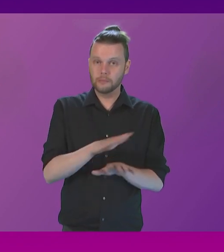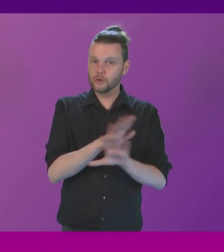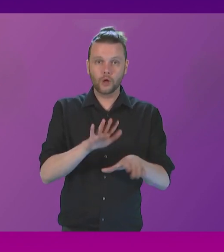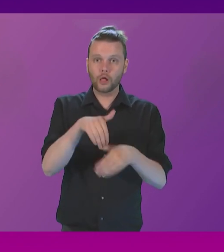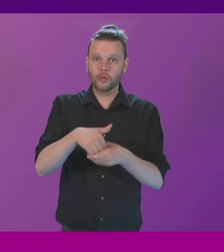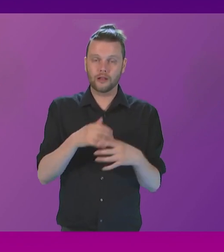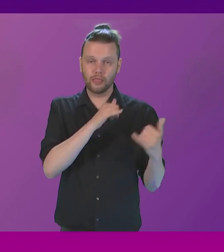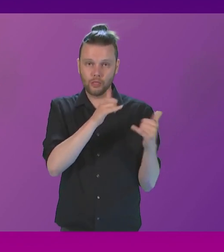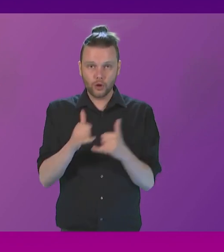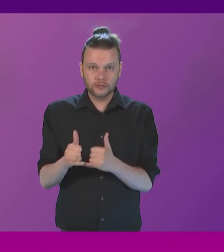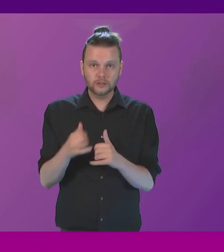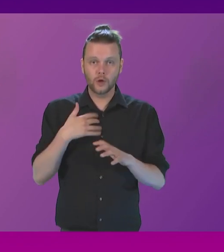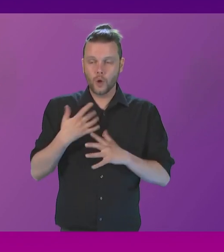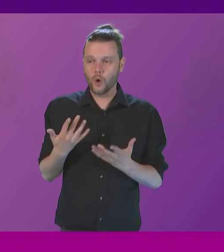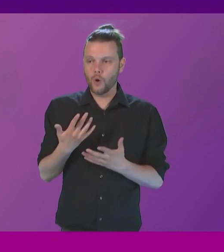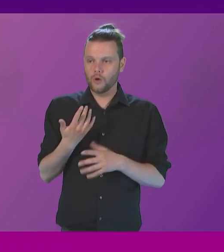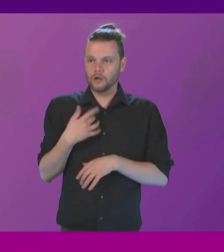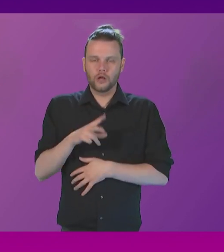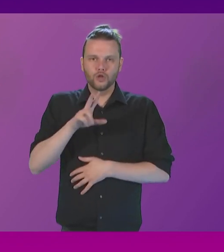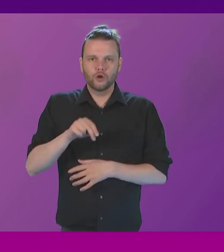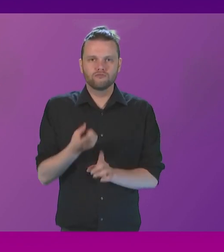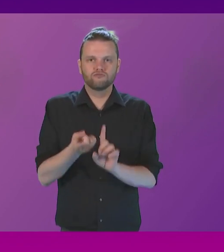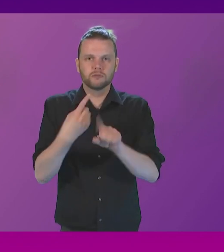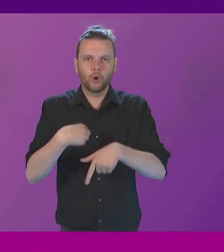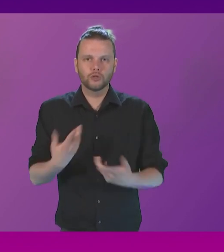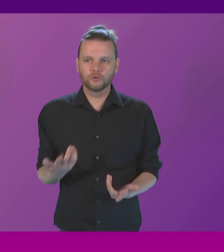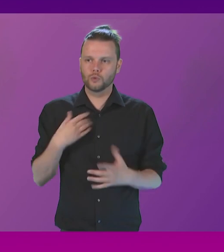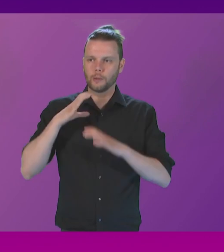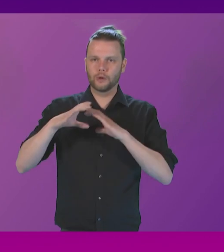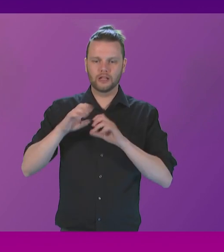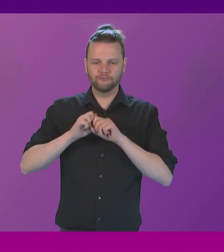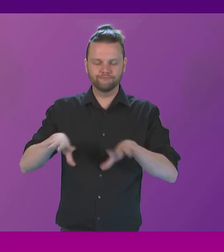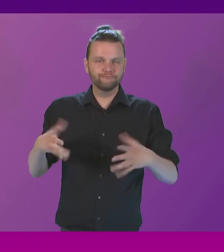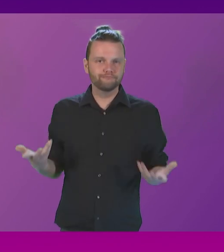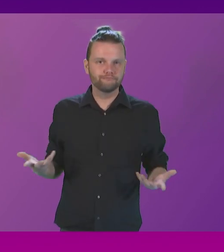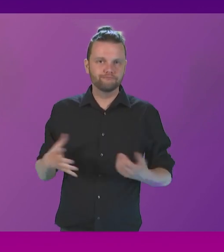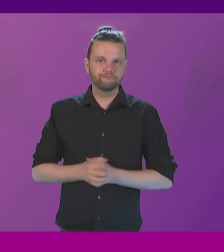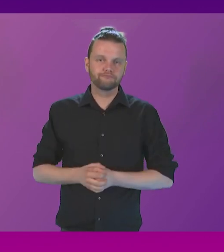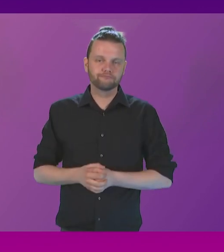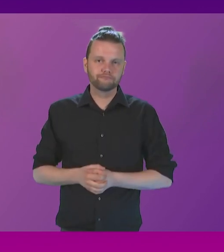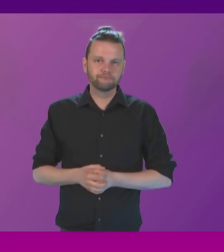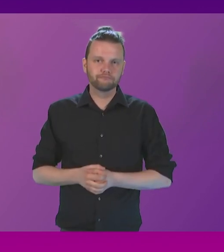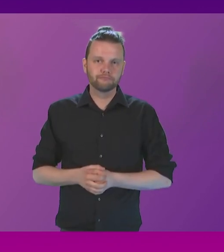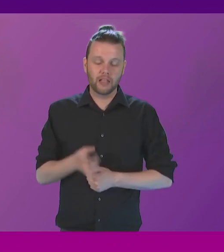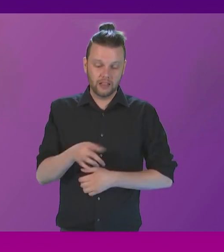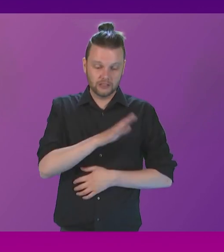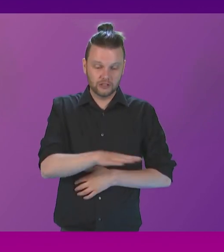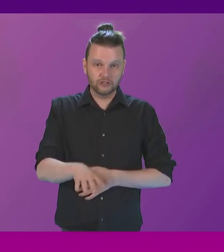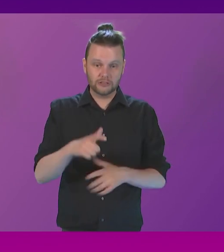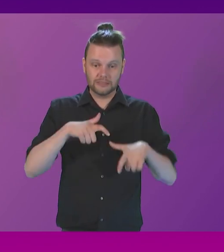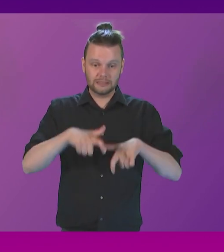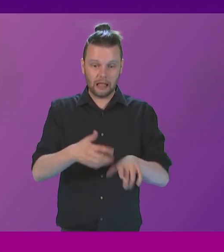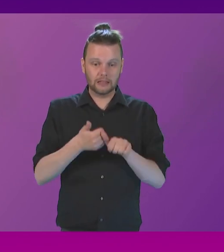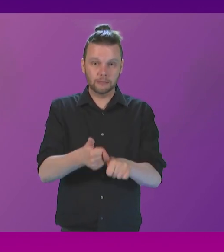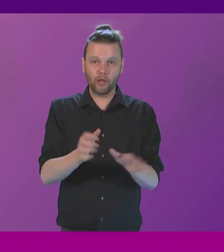in the audit or have not responded to the communication. These children may still be without